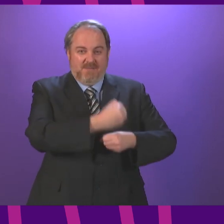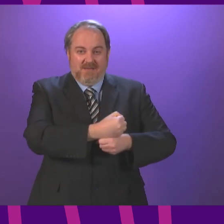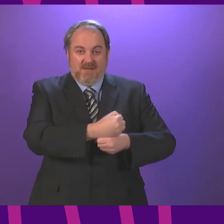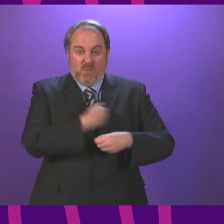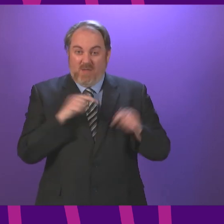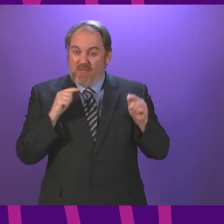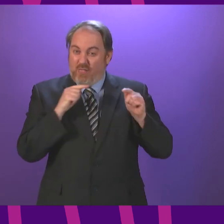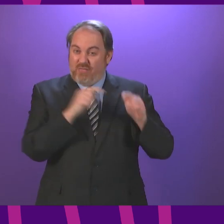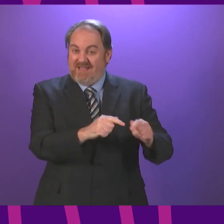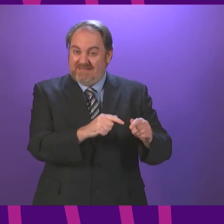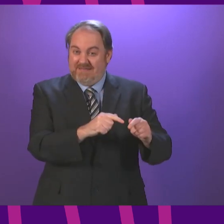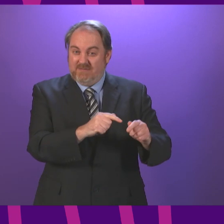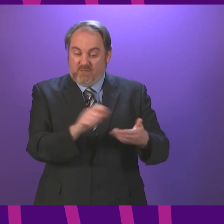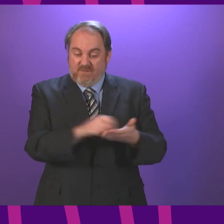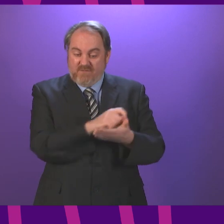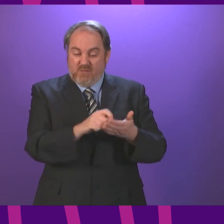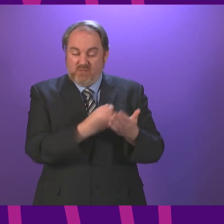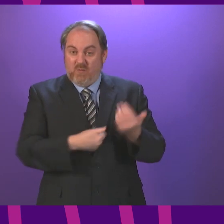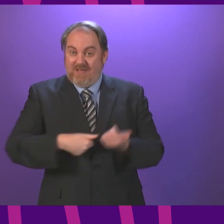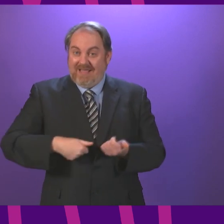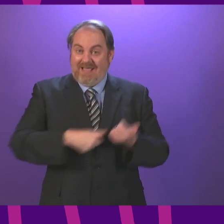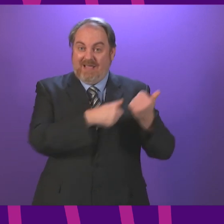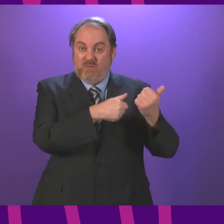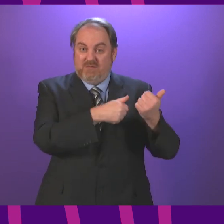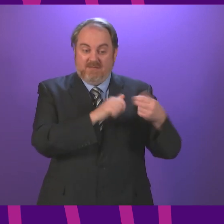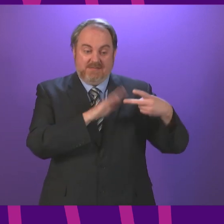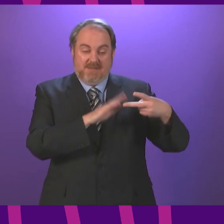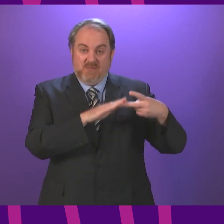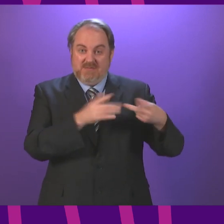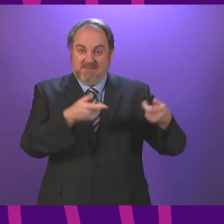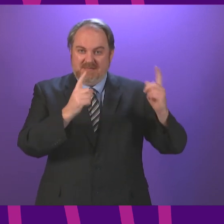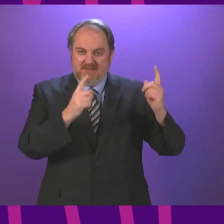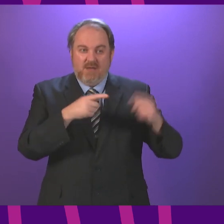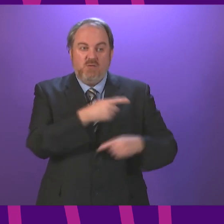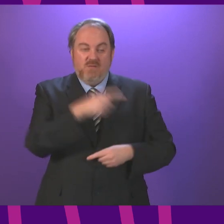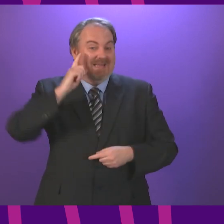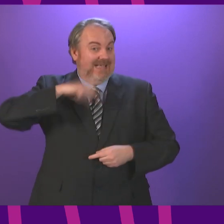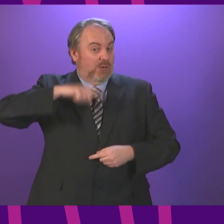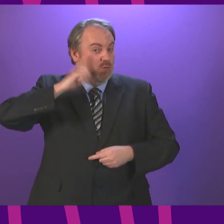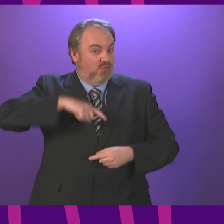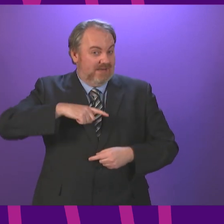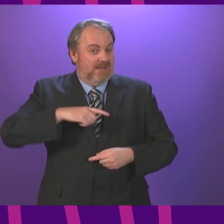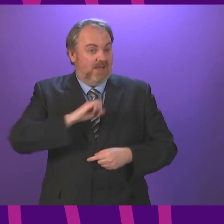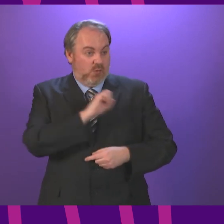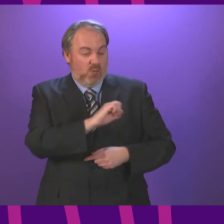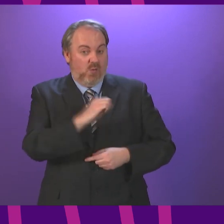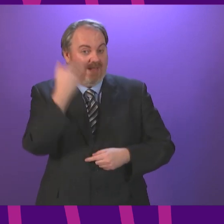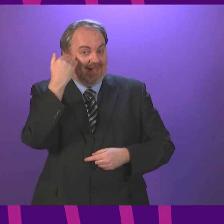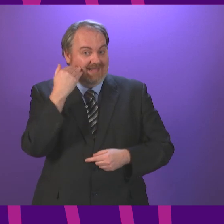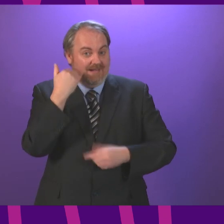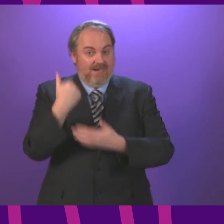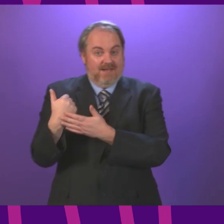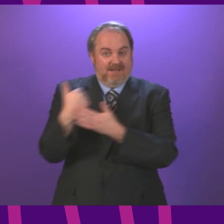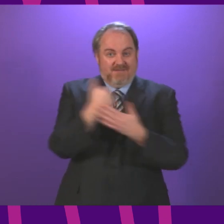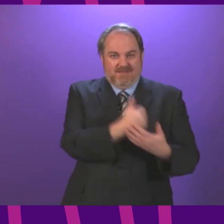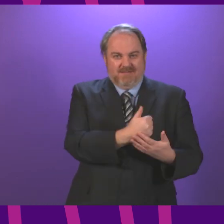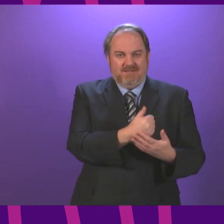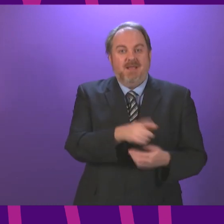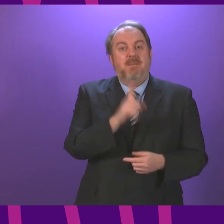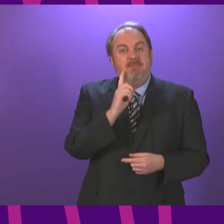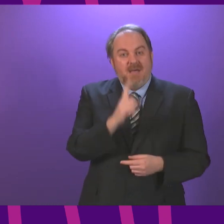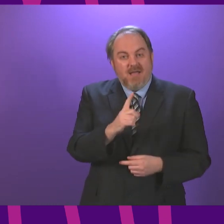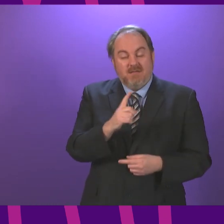for weeks, this government were definitively, and beyond any doubt, ignoring legal advice. But the case only became unstatable so